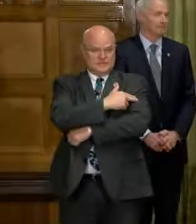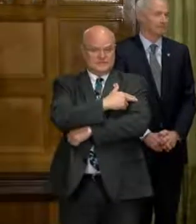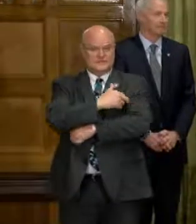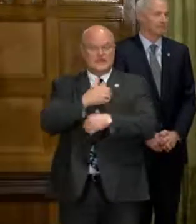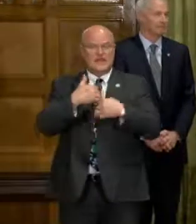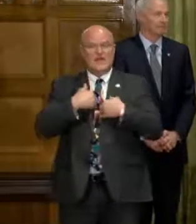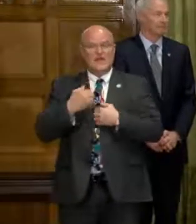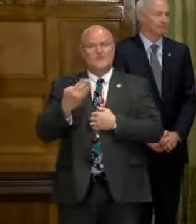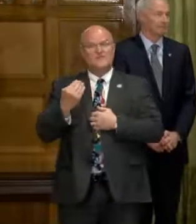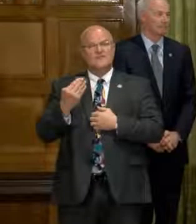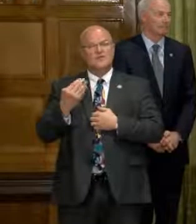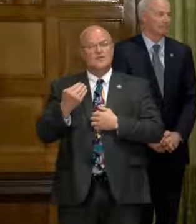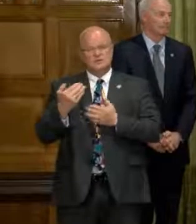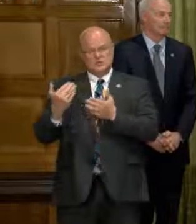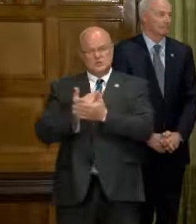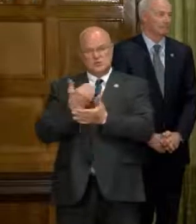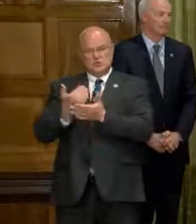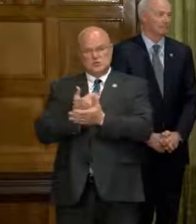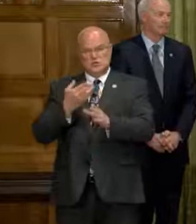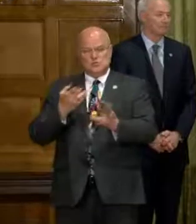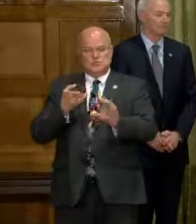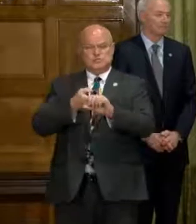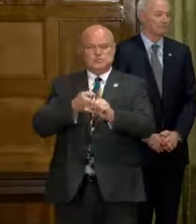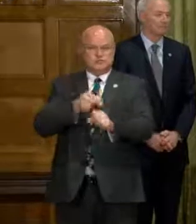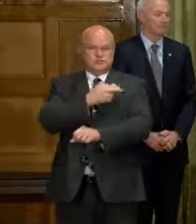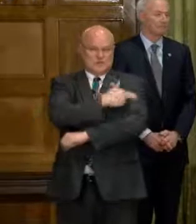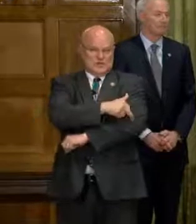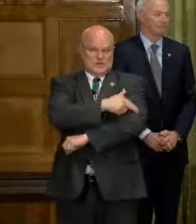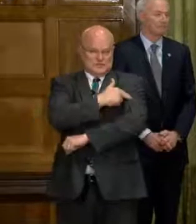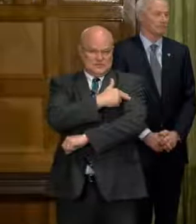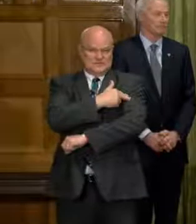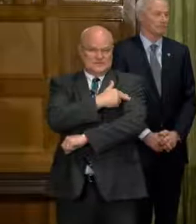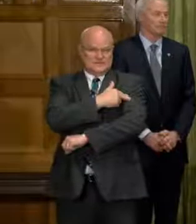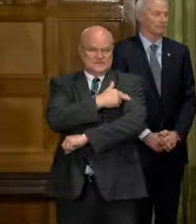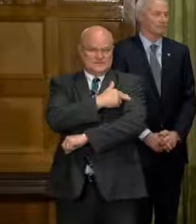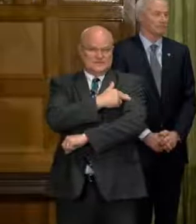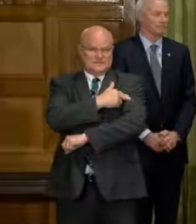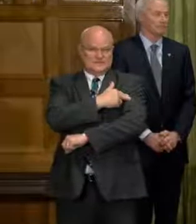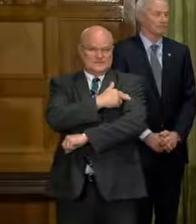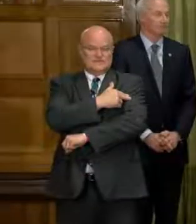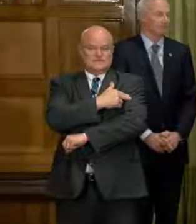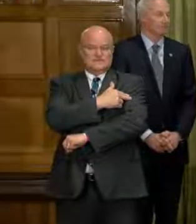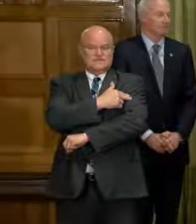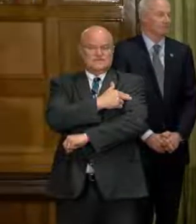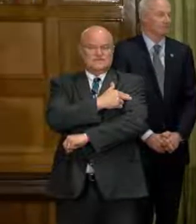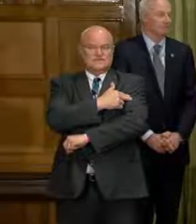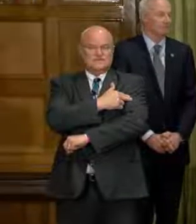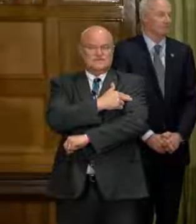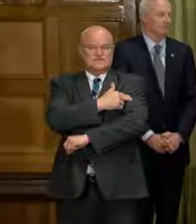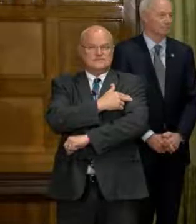We had 14 newly hospitalized, and then